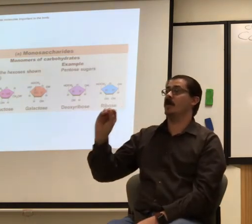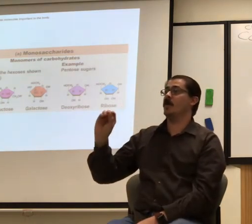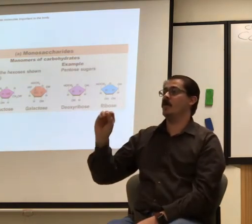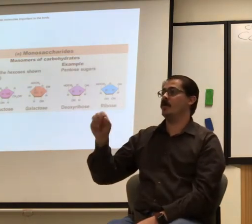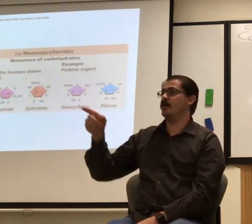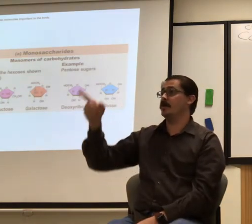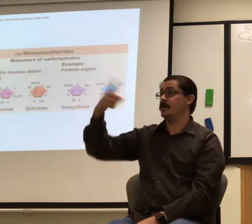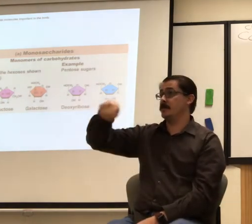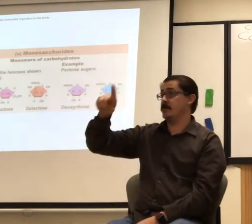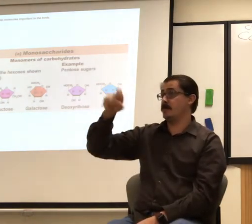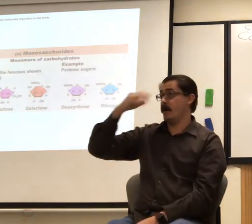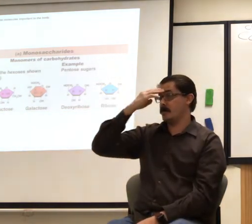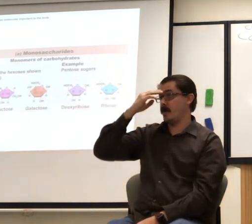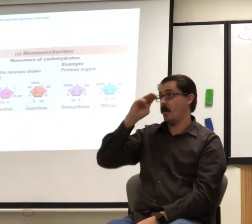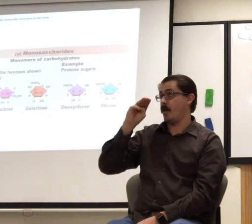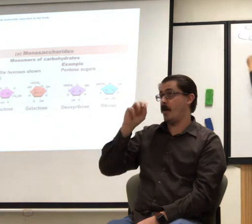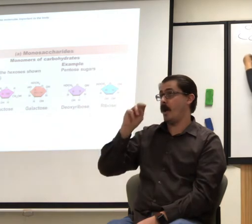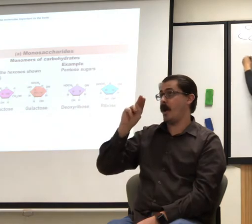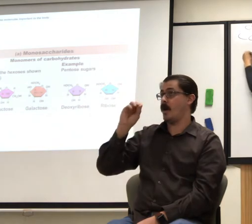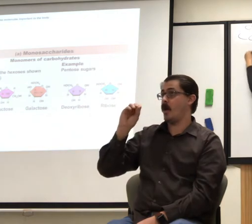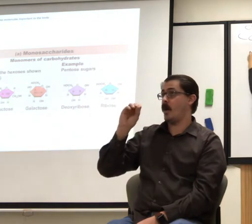know, monosaccharides,